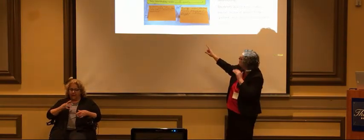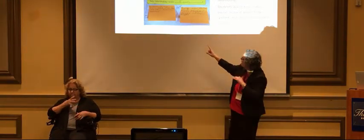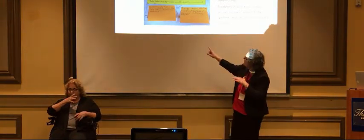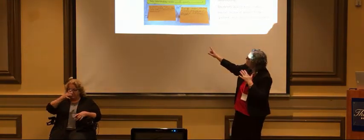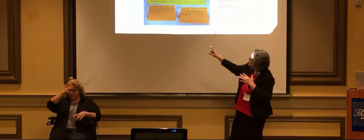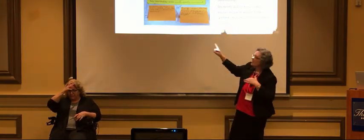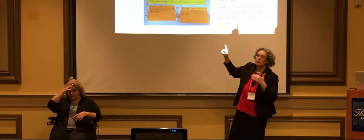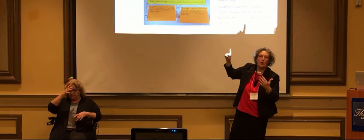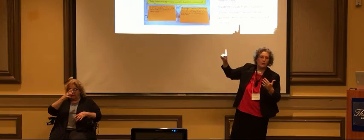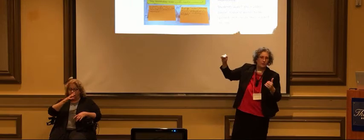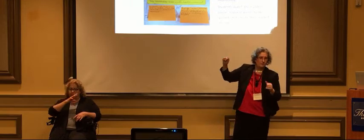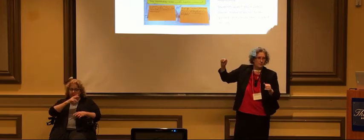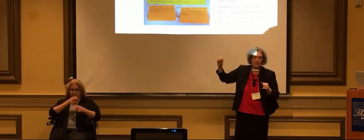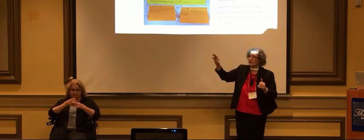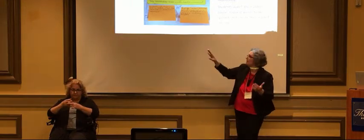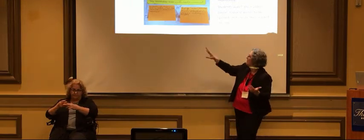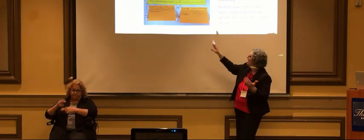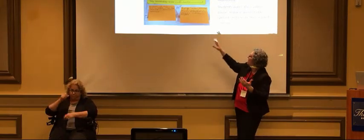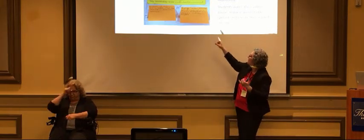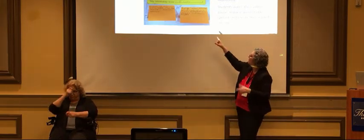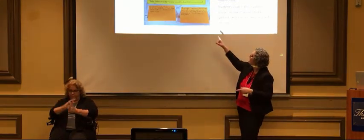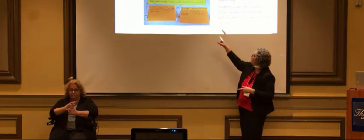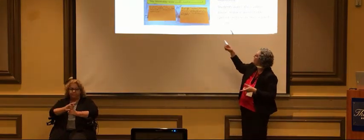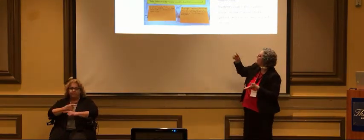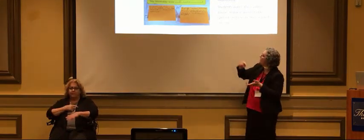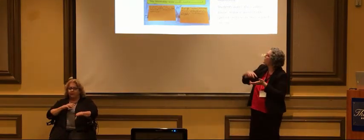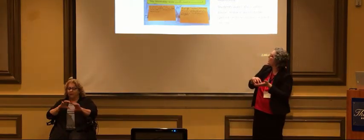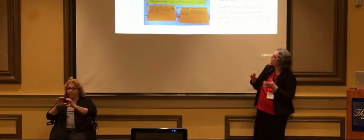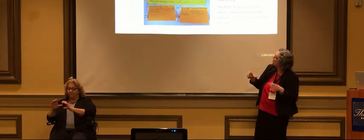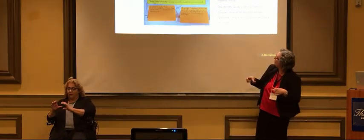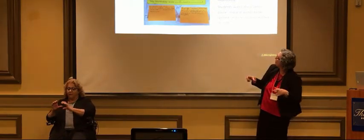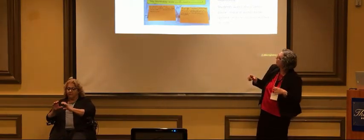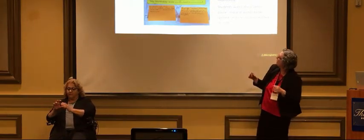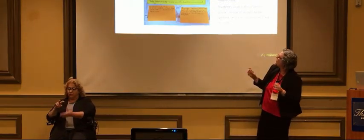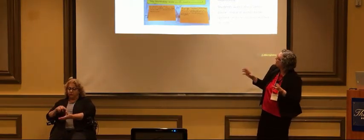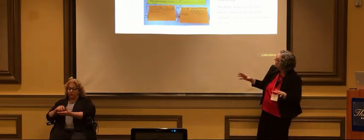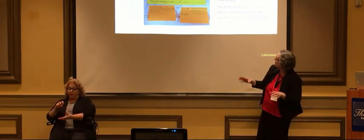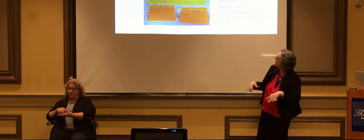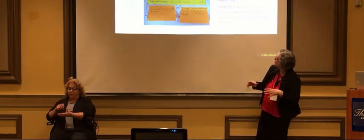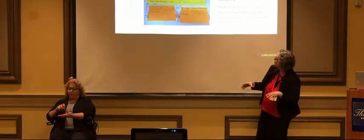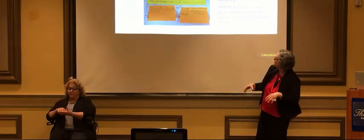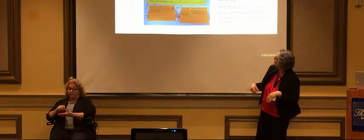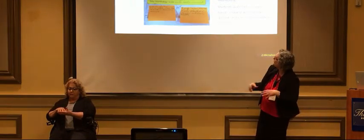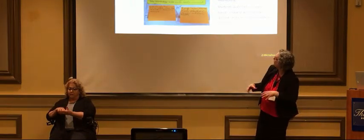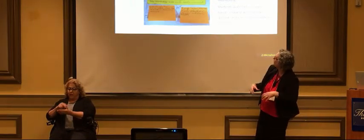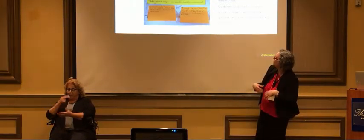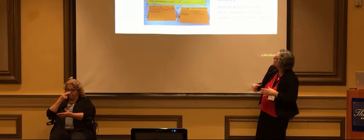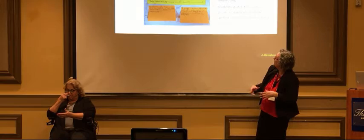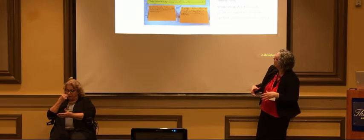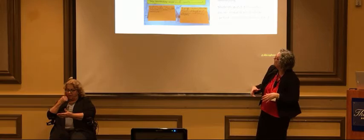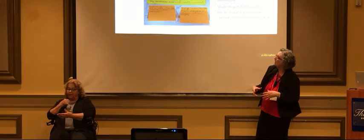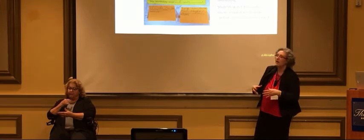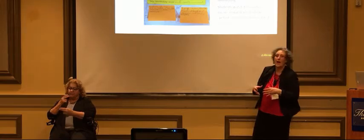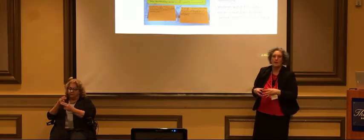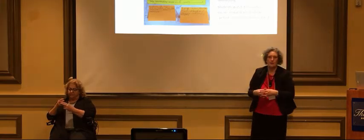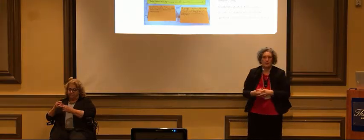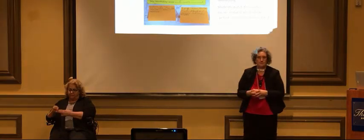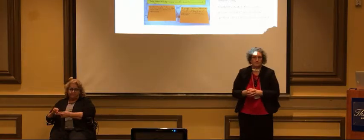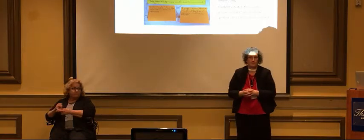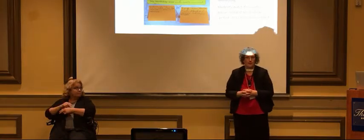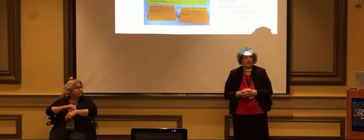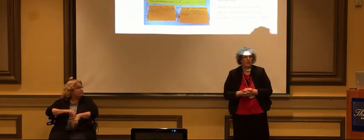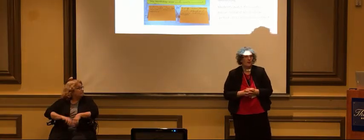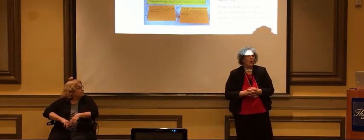dad, Marjani, Frankie, brother. And her final one, jump, trampoline, fun, Marjani, Frankie, Mayrani,